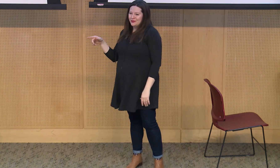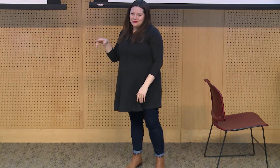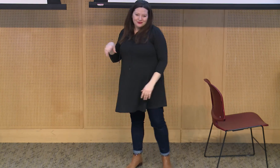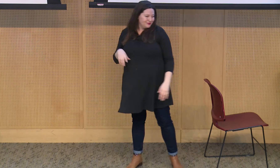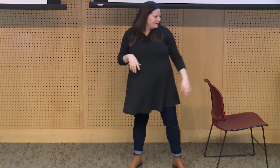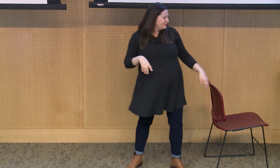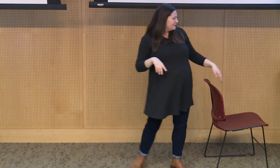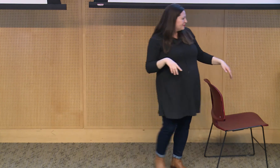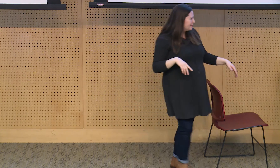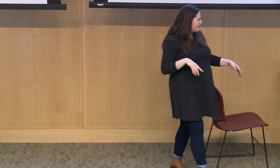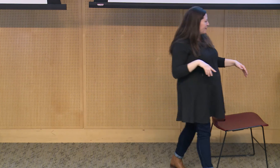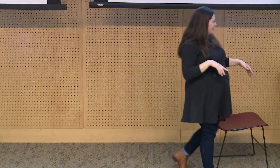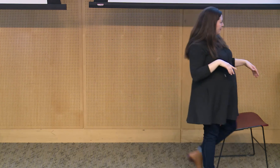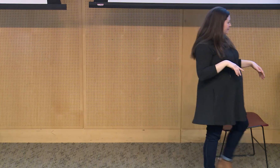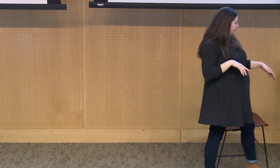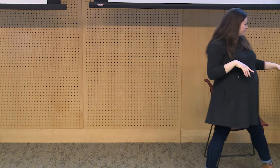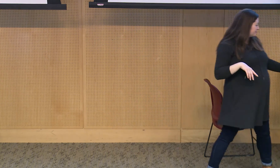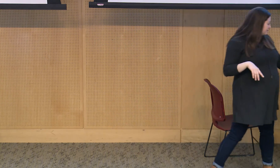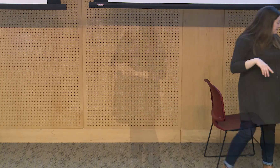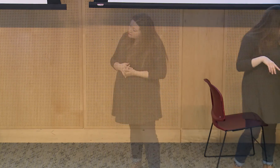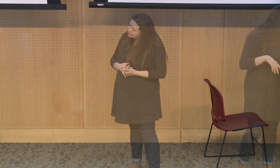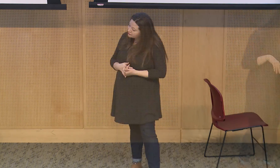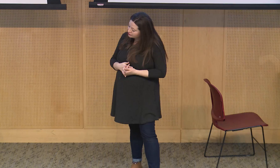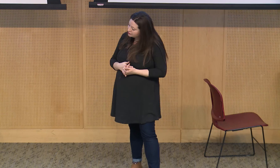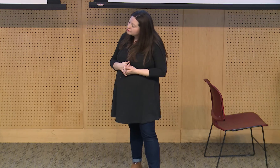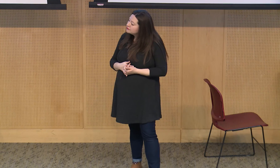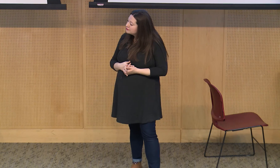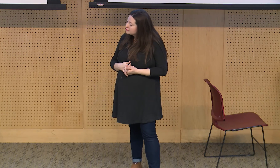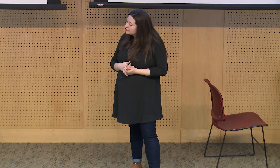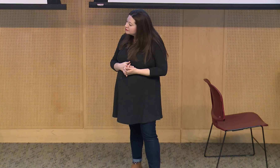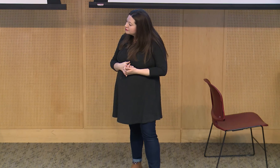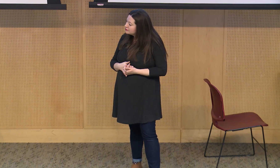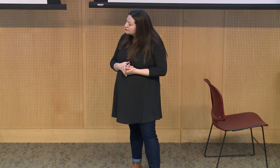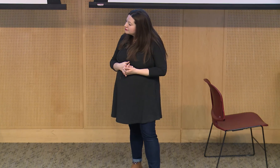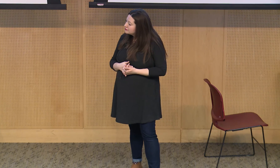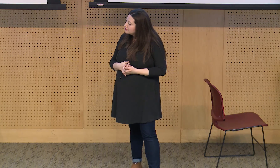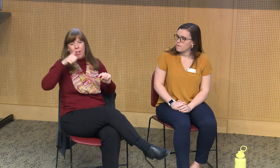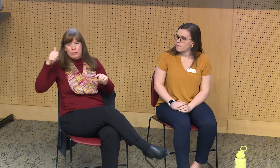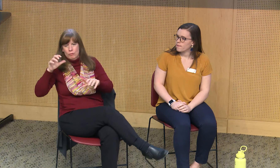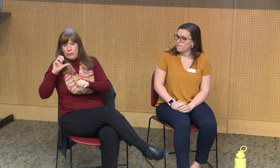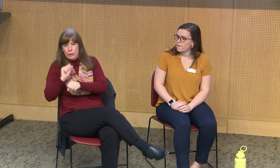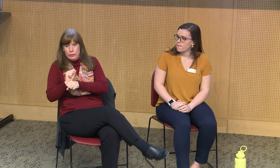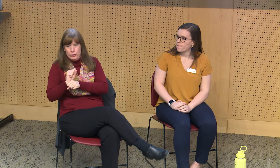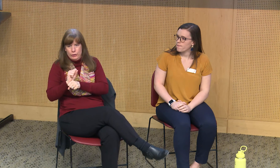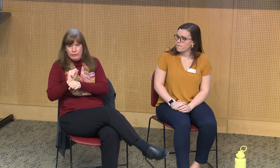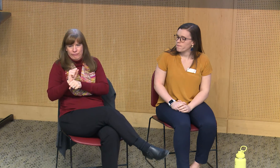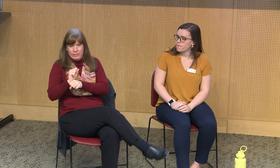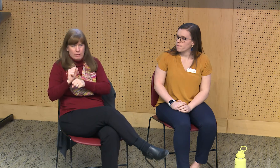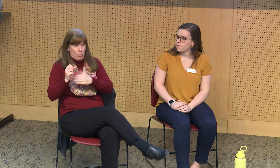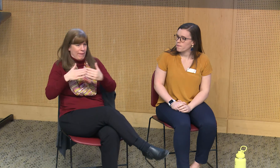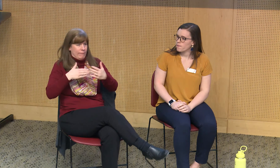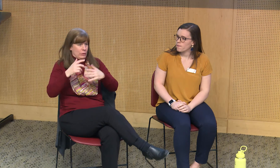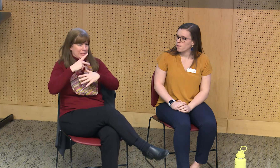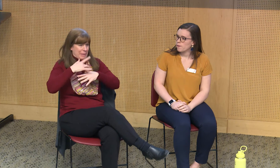out to is very helpful. Before, when we had the old system, you couldn't see who else had made any